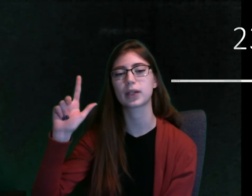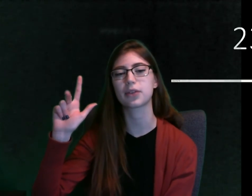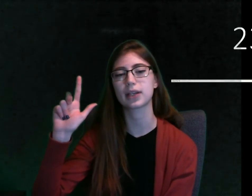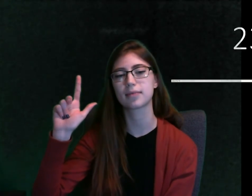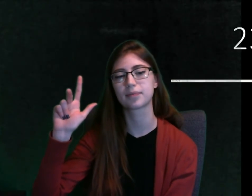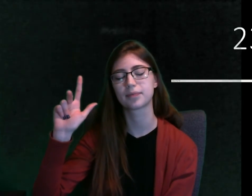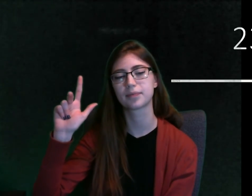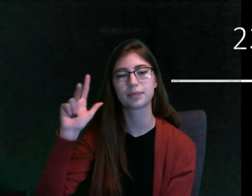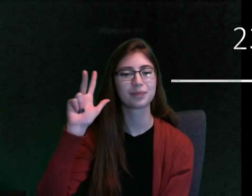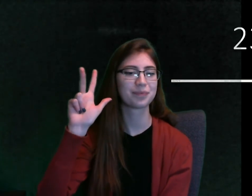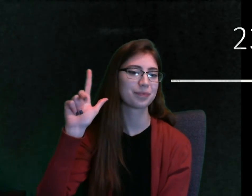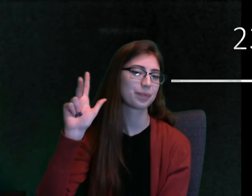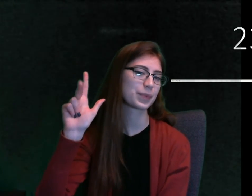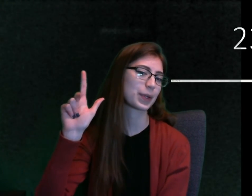23, 23.